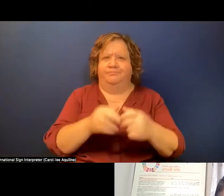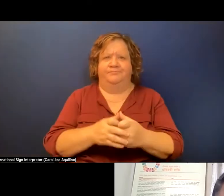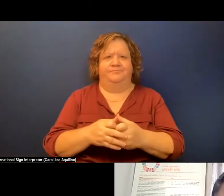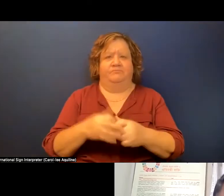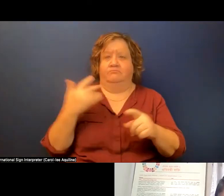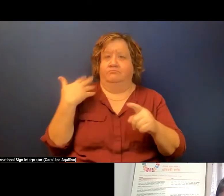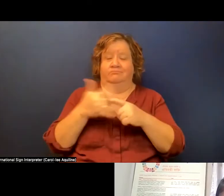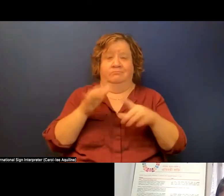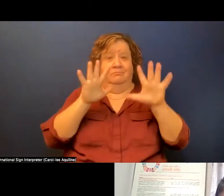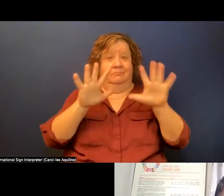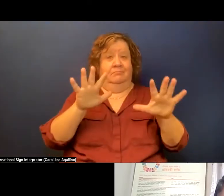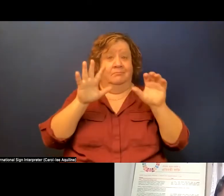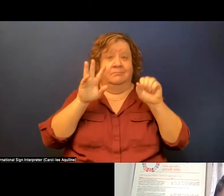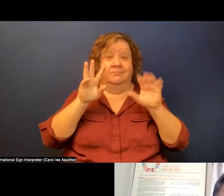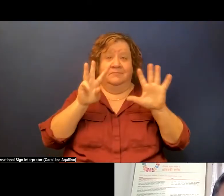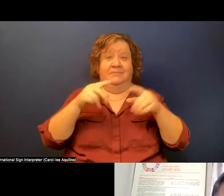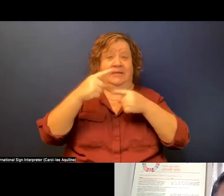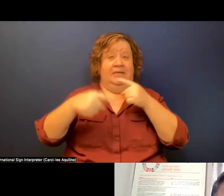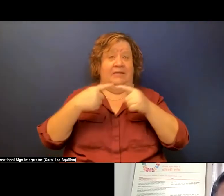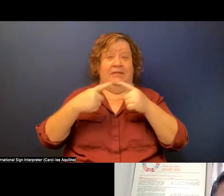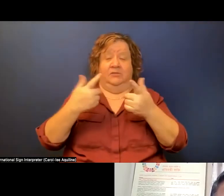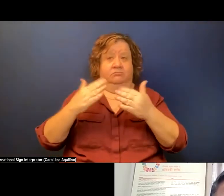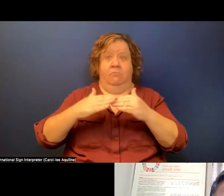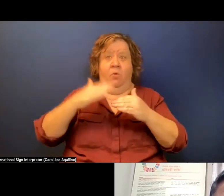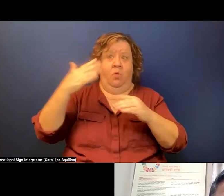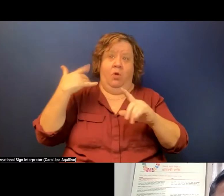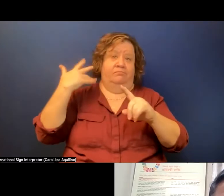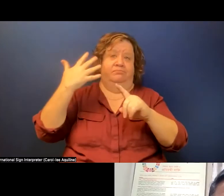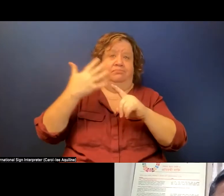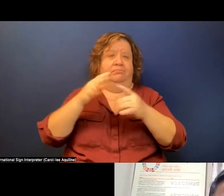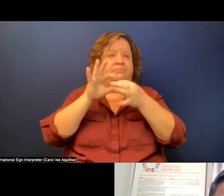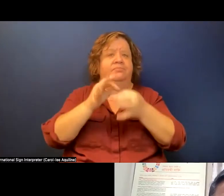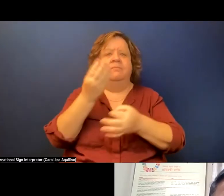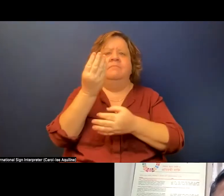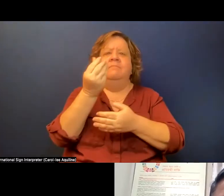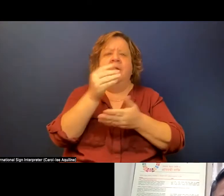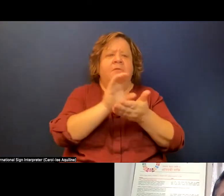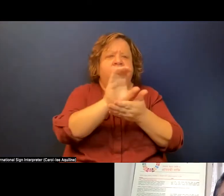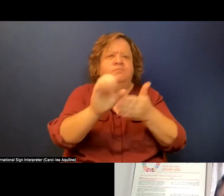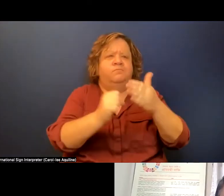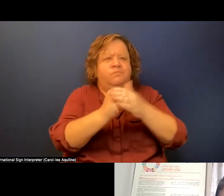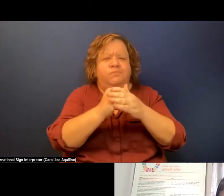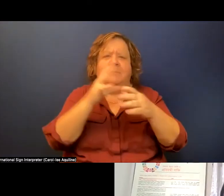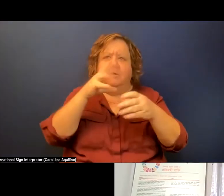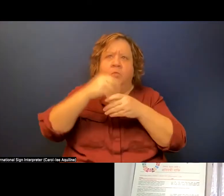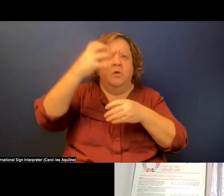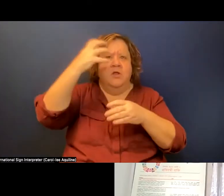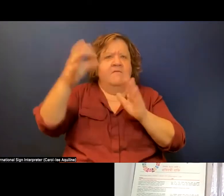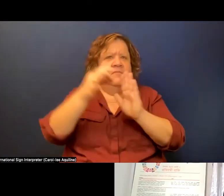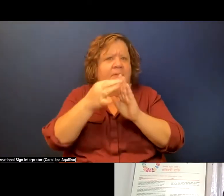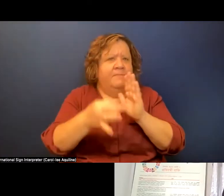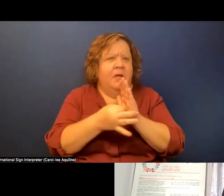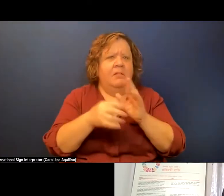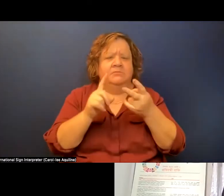economic empowerment, disability inclusive policy, plans and strategy development, research on disability issues, training and capacity building on